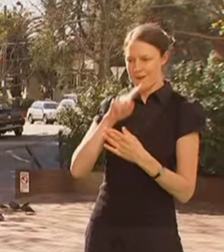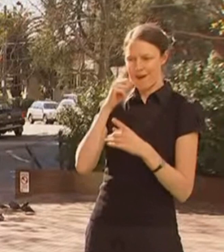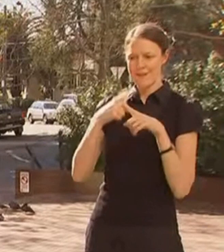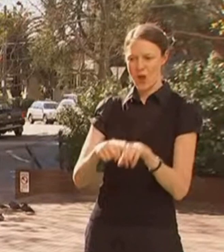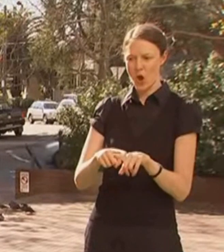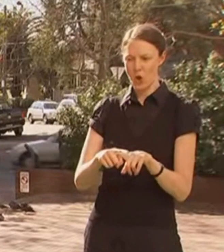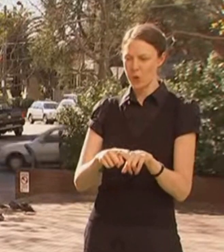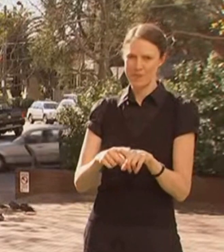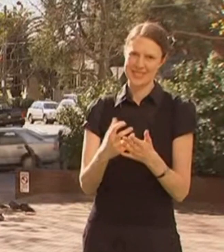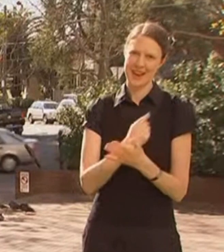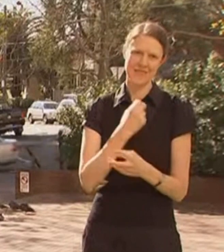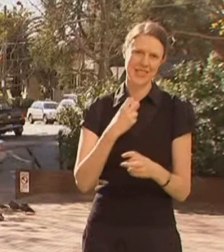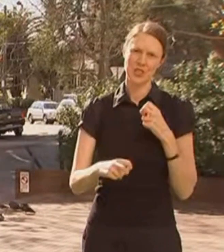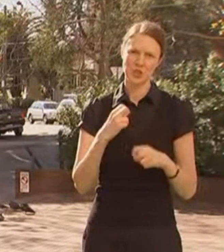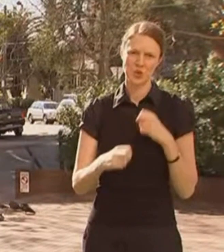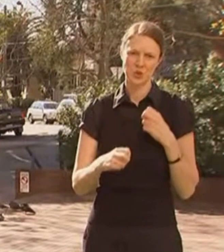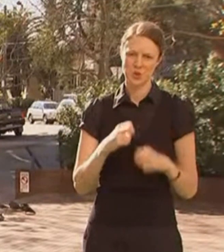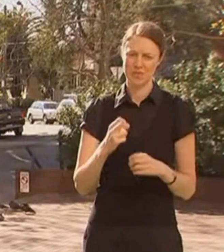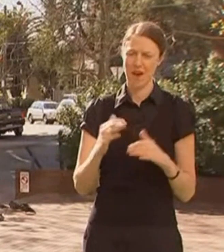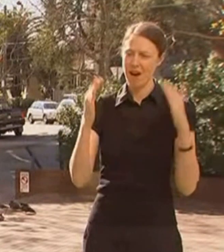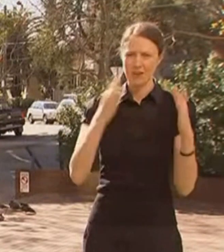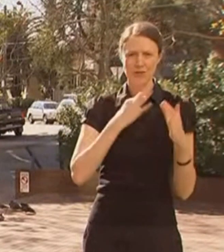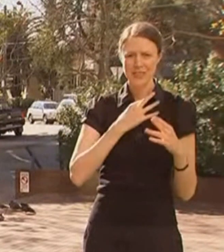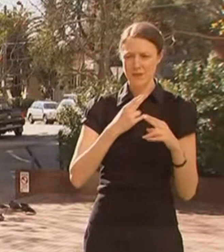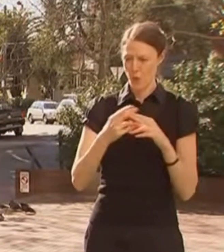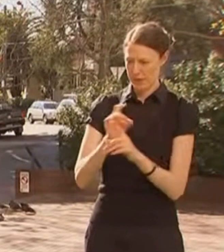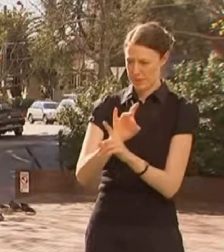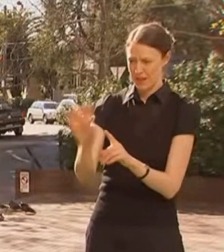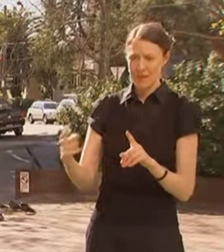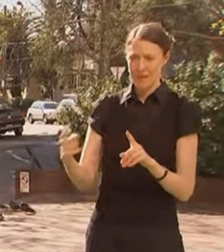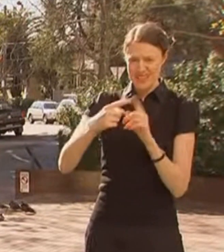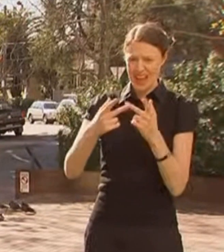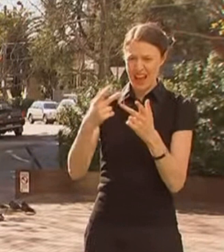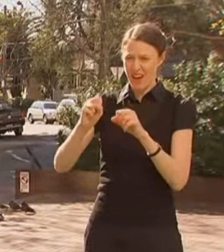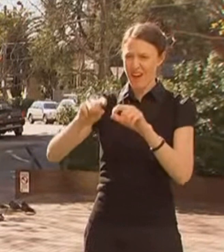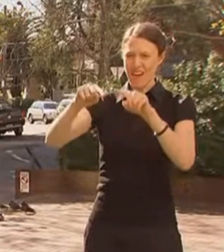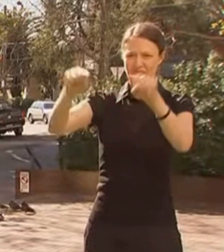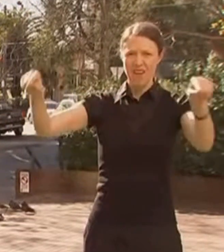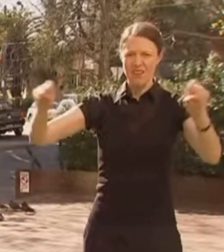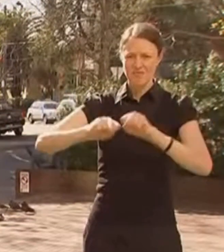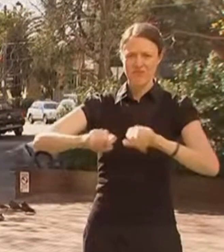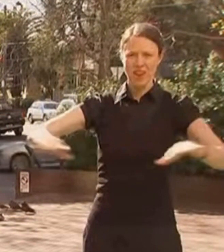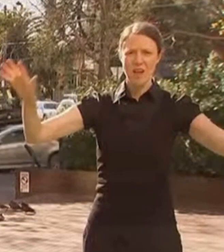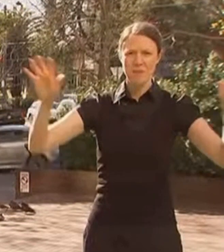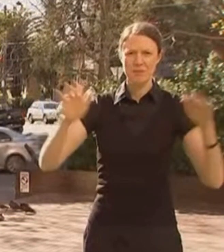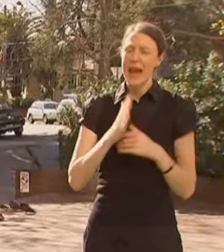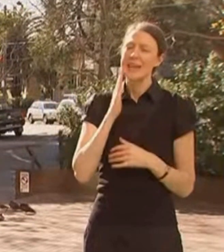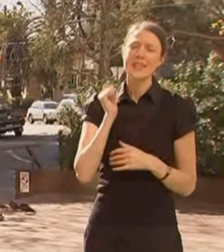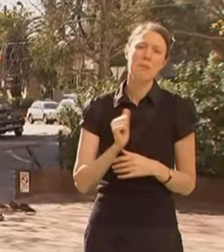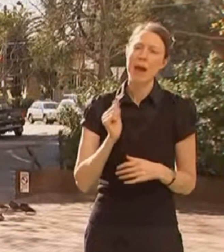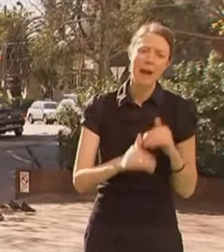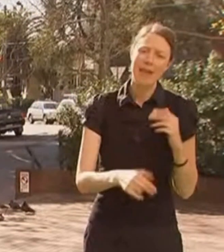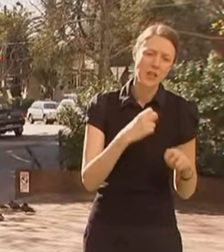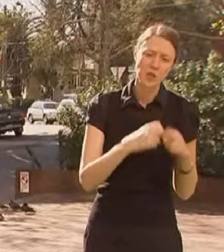anybody else, have given that a look at. And initially, that's what the police were presented with, a COVID-safe plan. But when that is